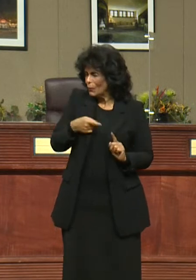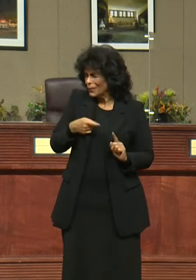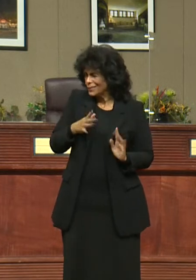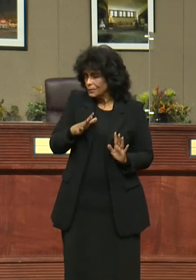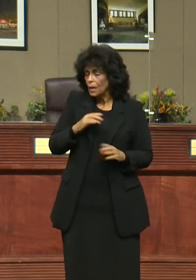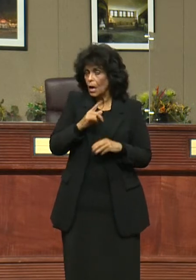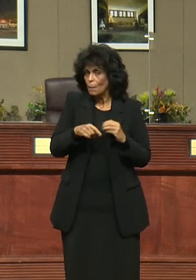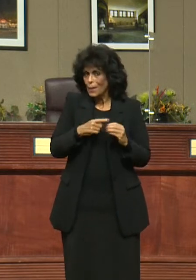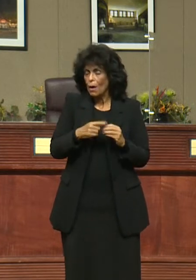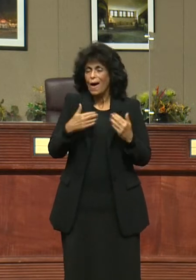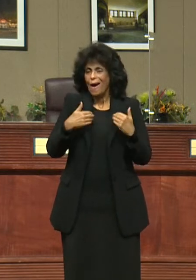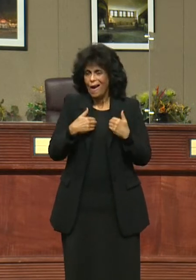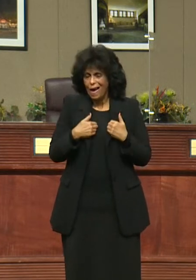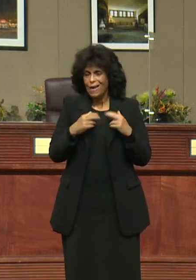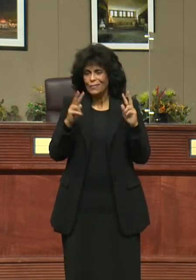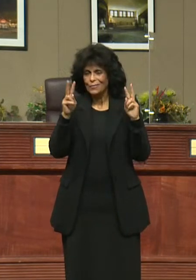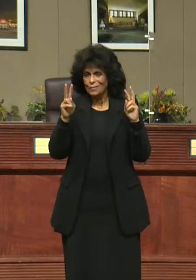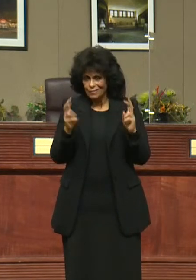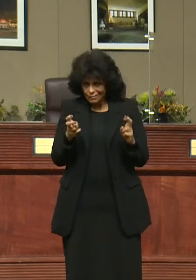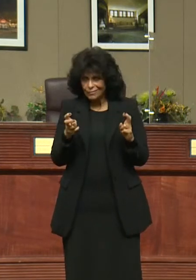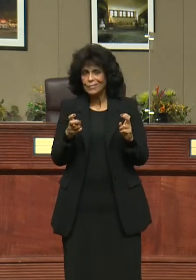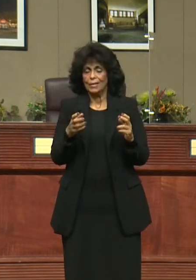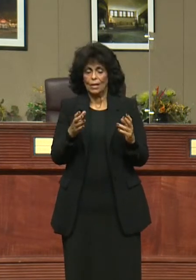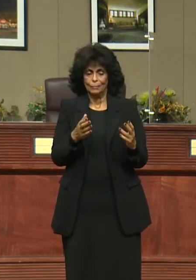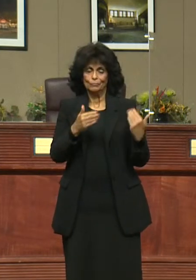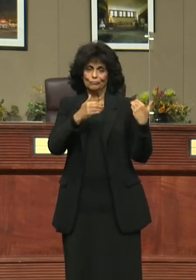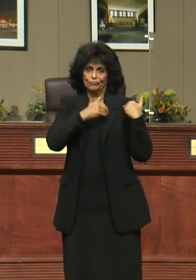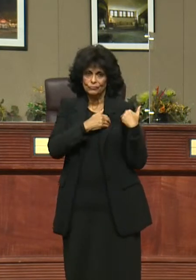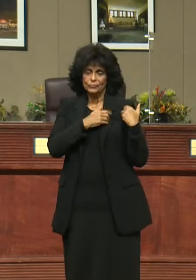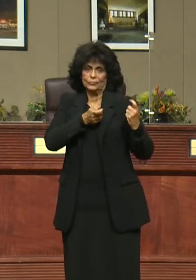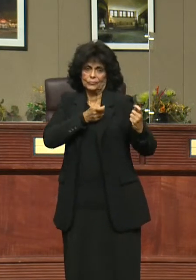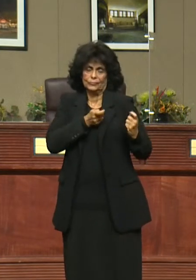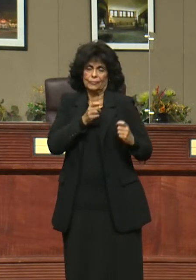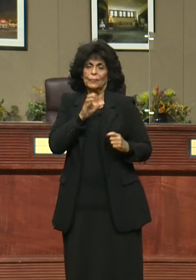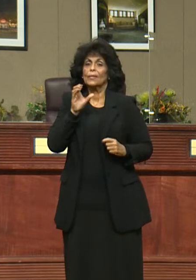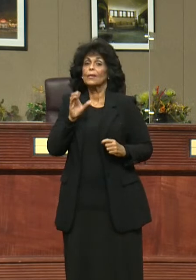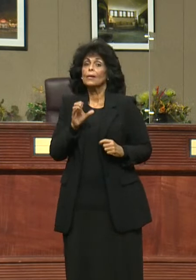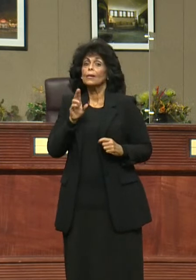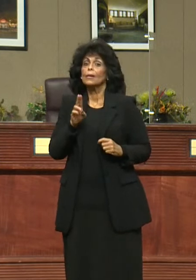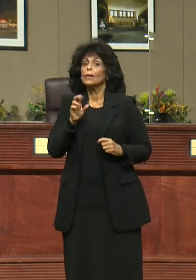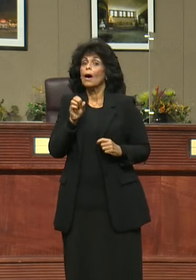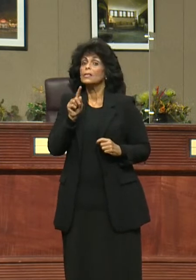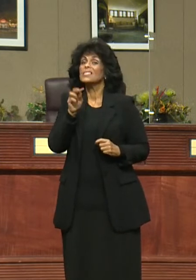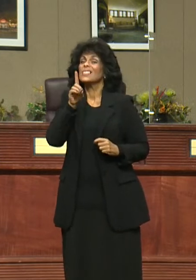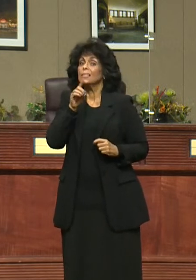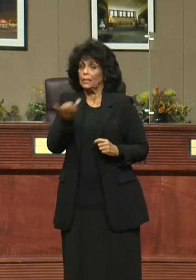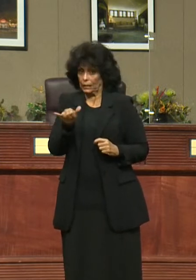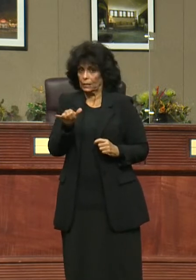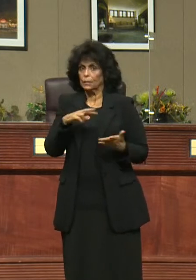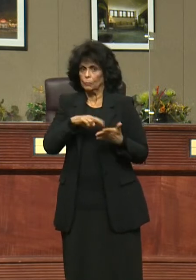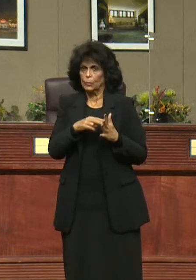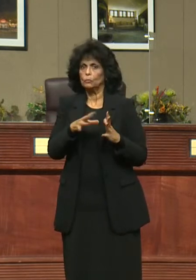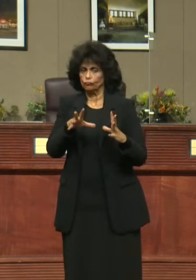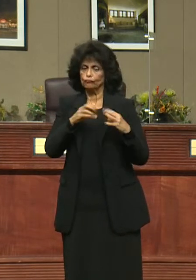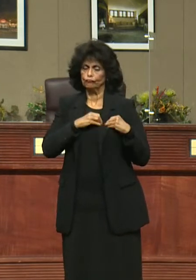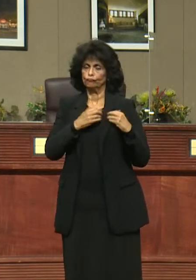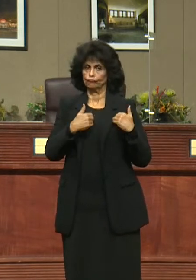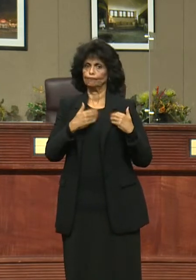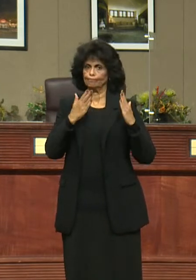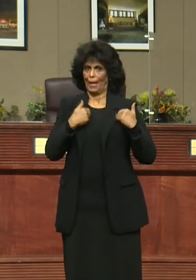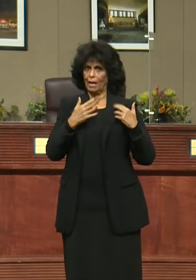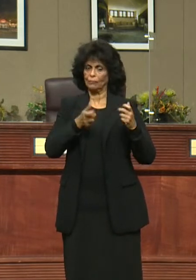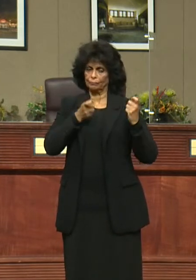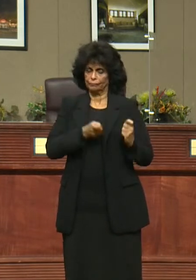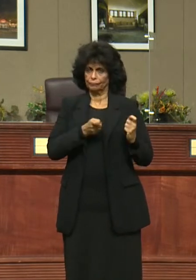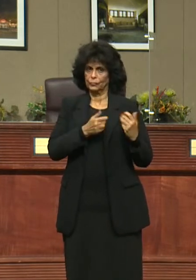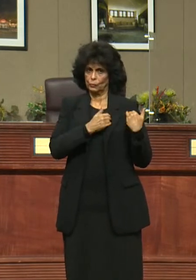If we have custody of the vaccine, so Advent Health received direct shipments, Orlando Health